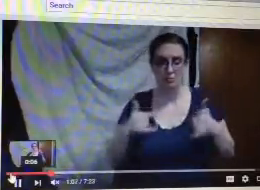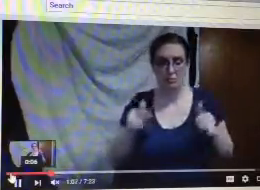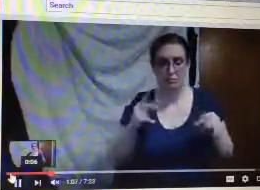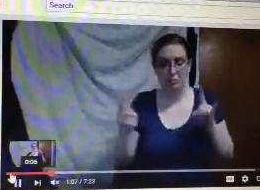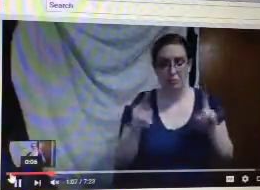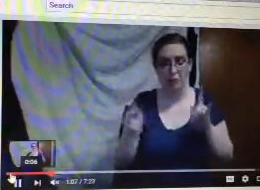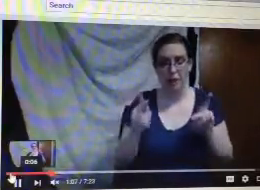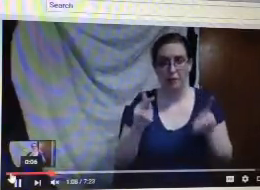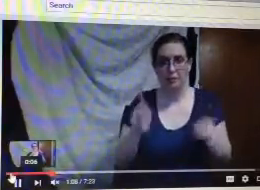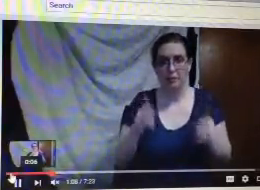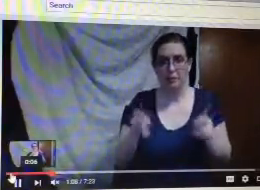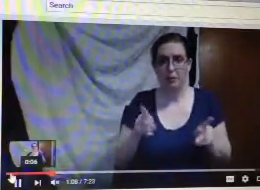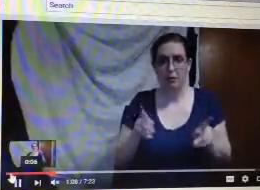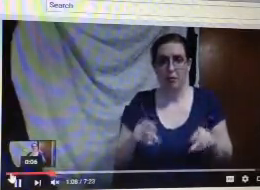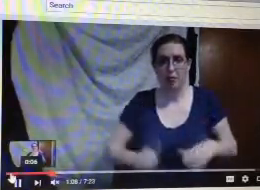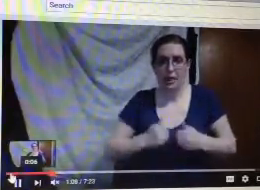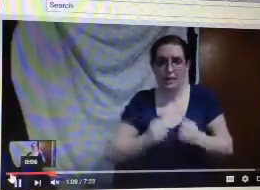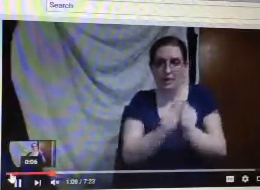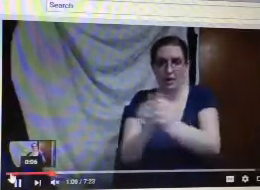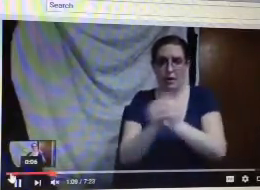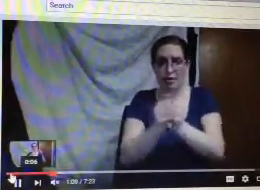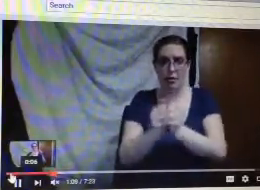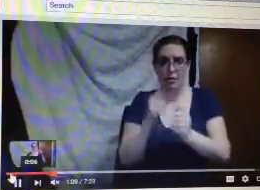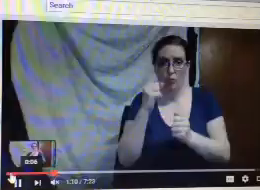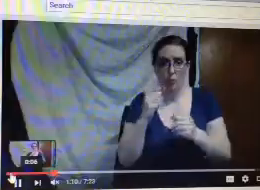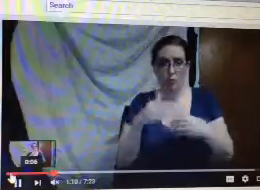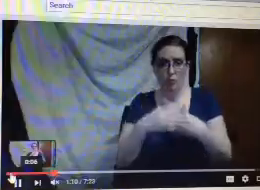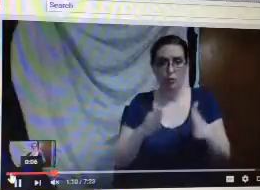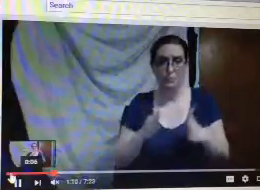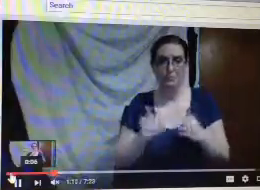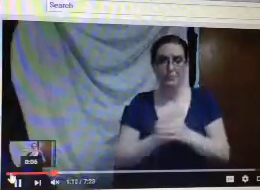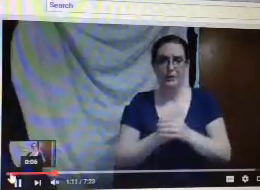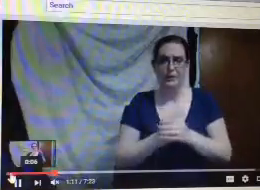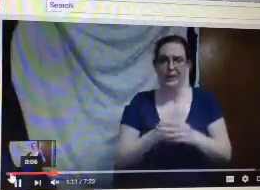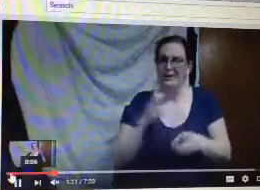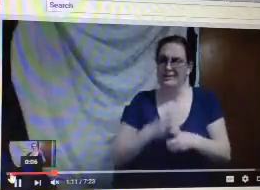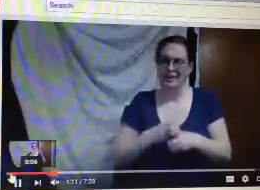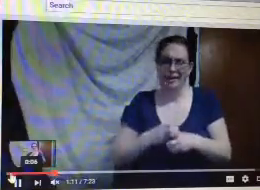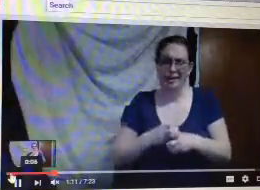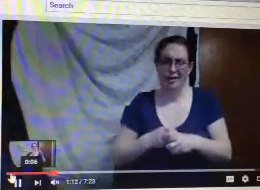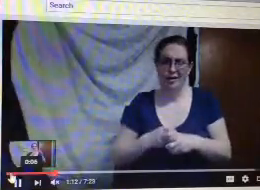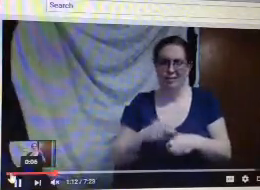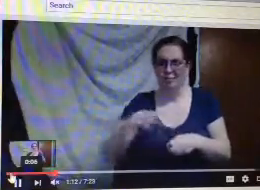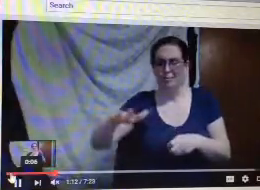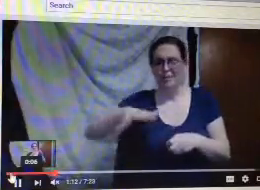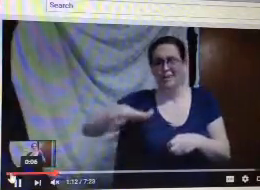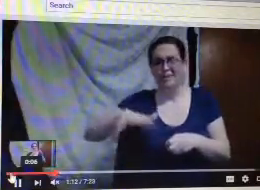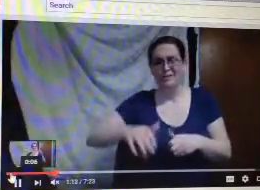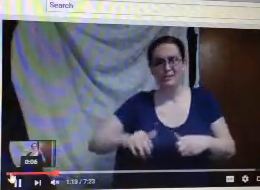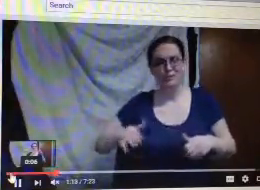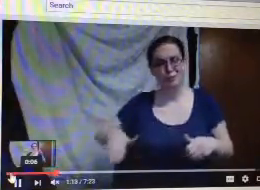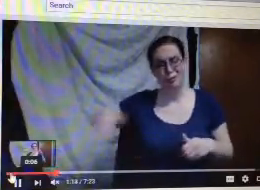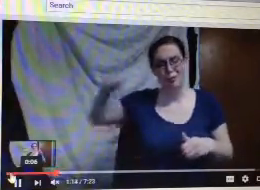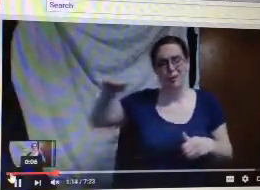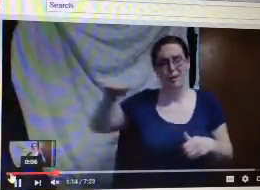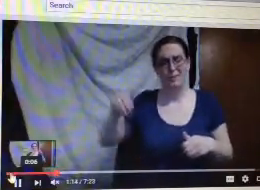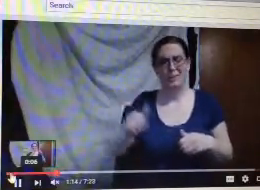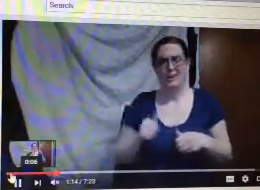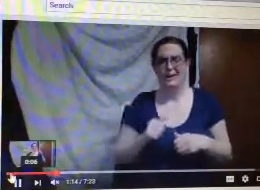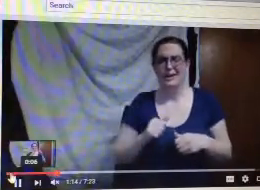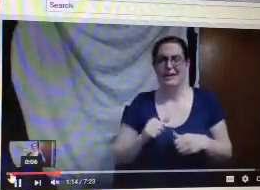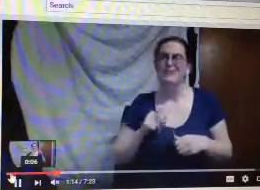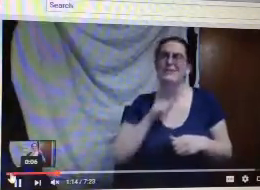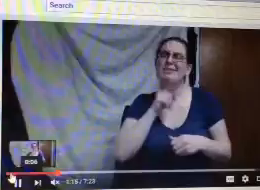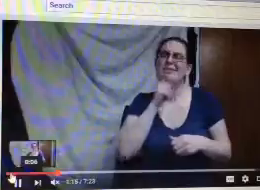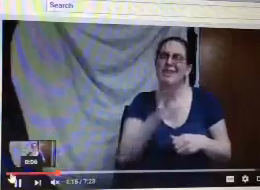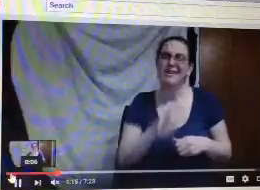There's about 8 to 10 of them people that live together in one room. And it's hard. It's a